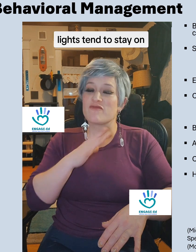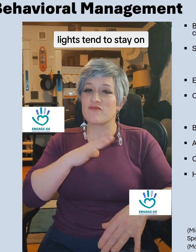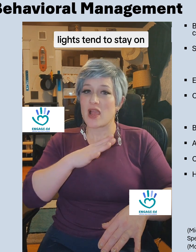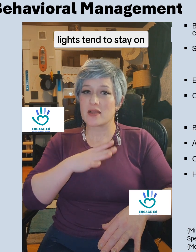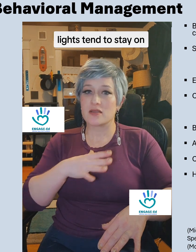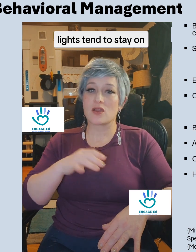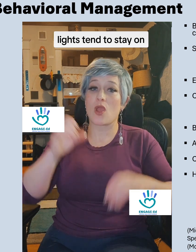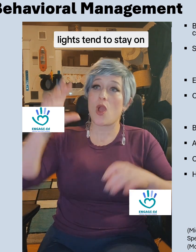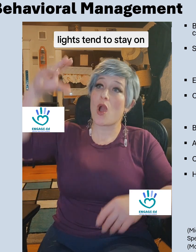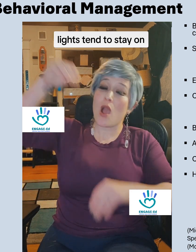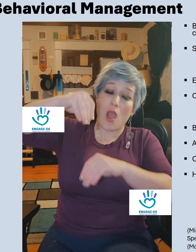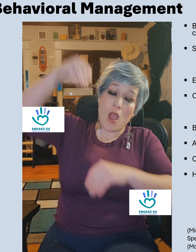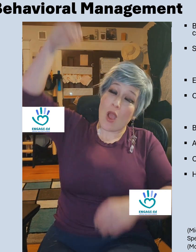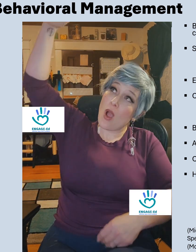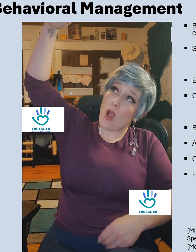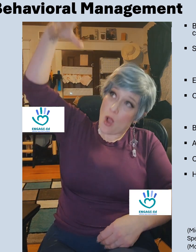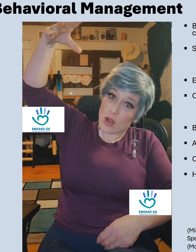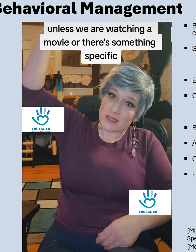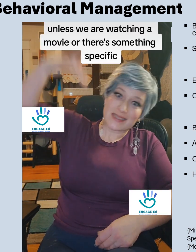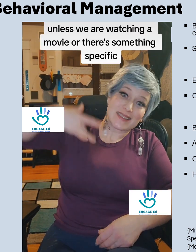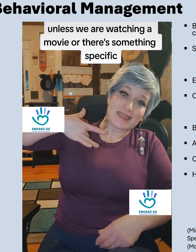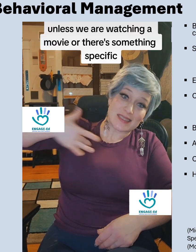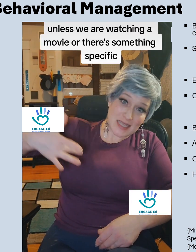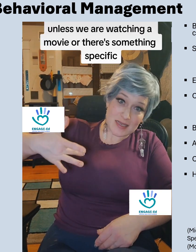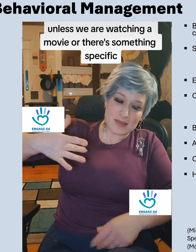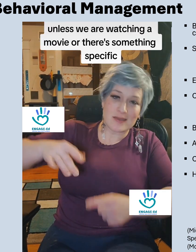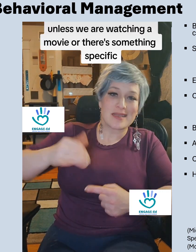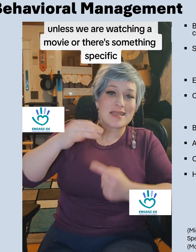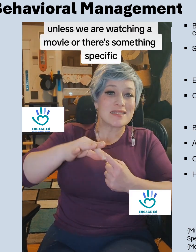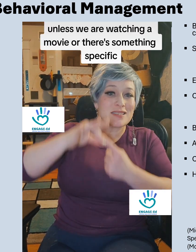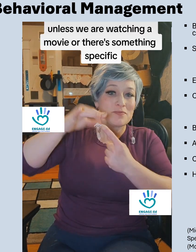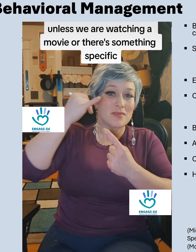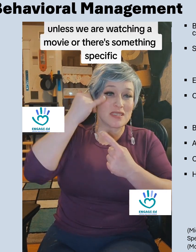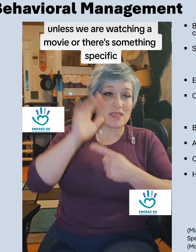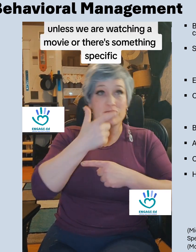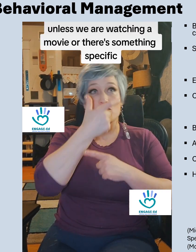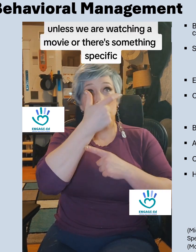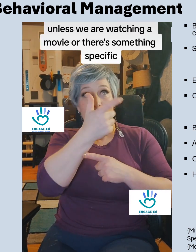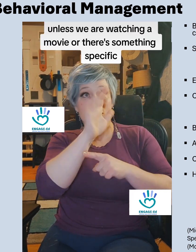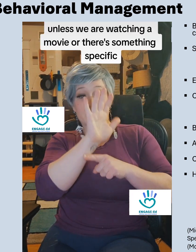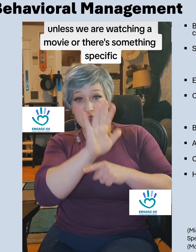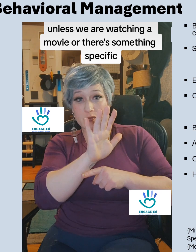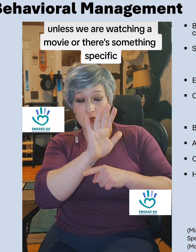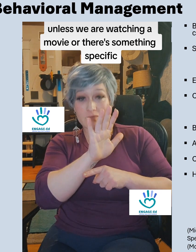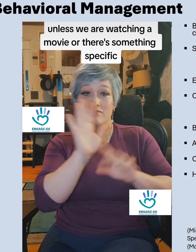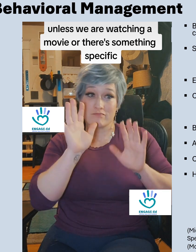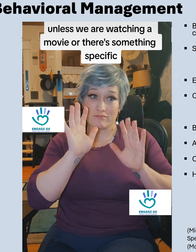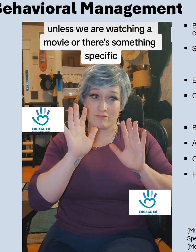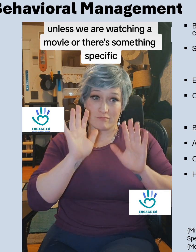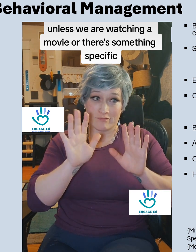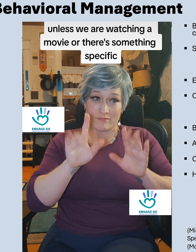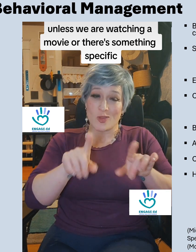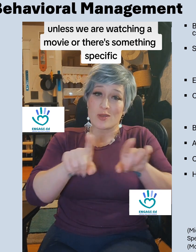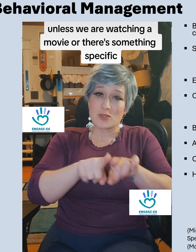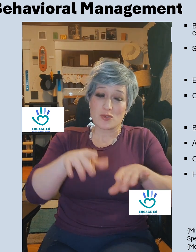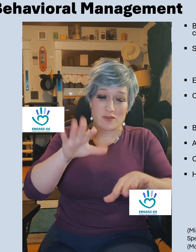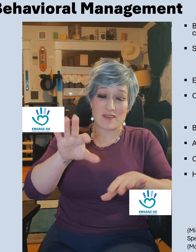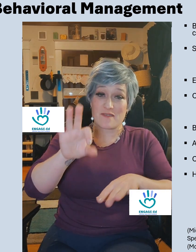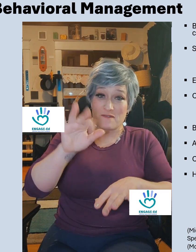Lights tend to stay on unless we are watching a movie or there's something